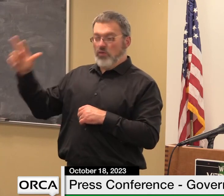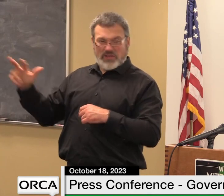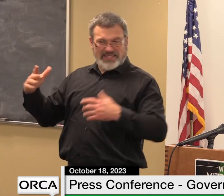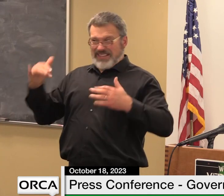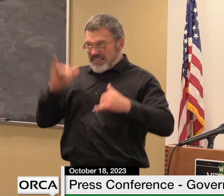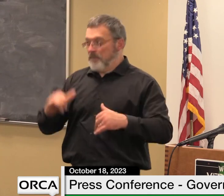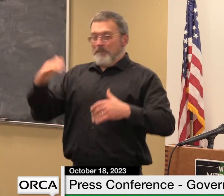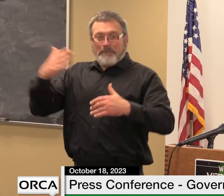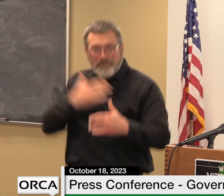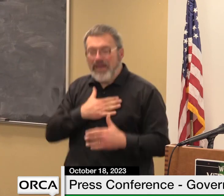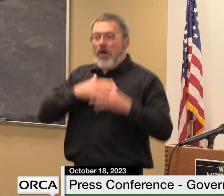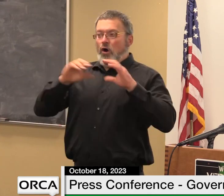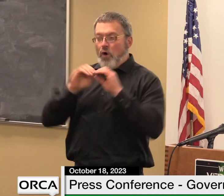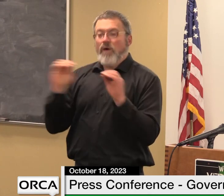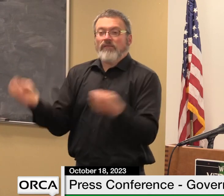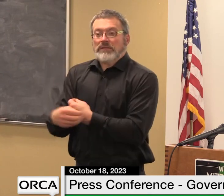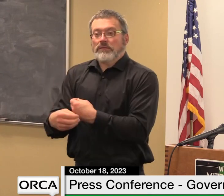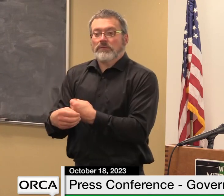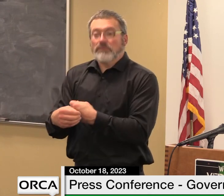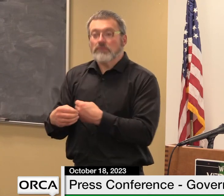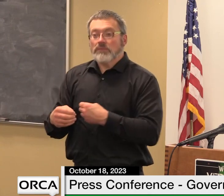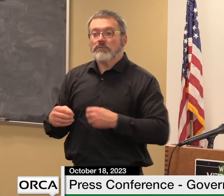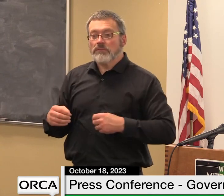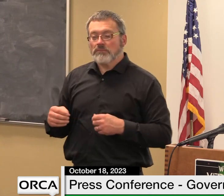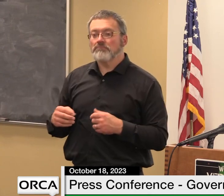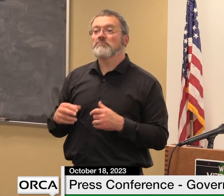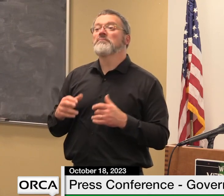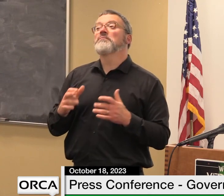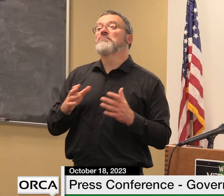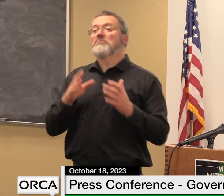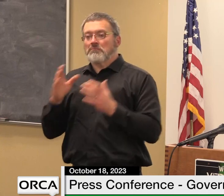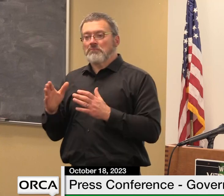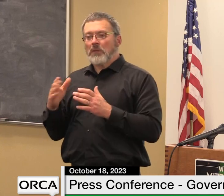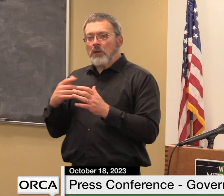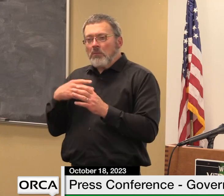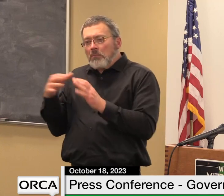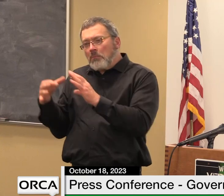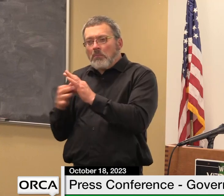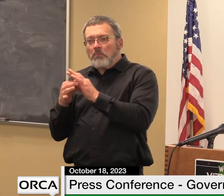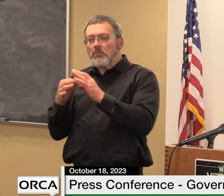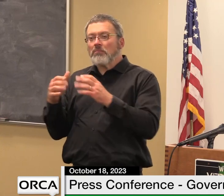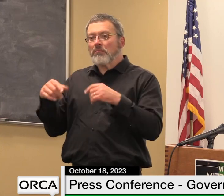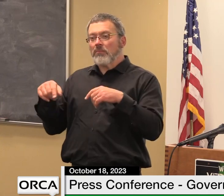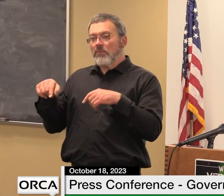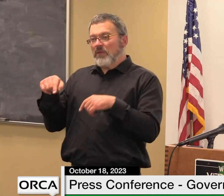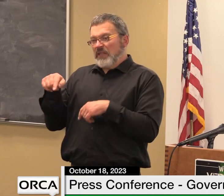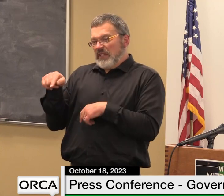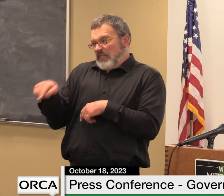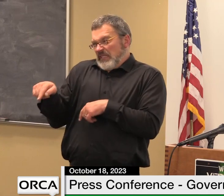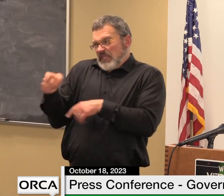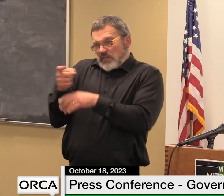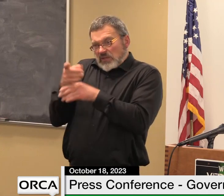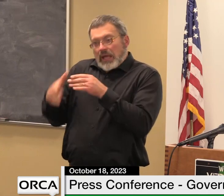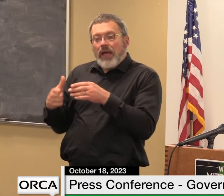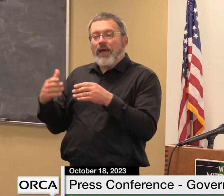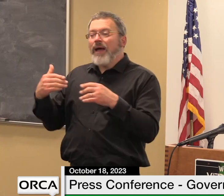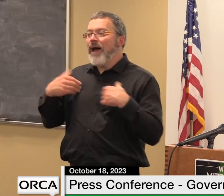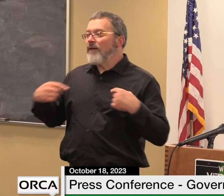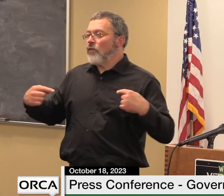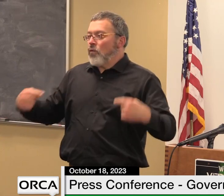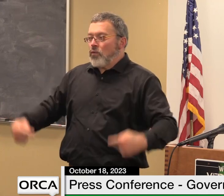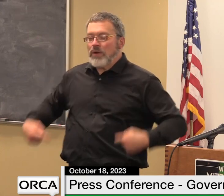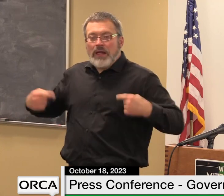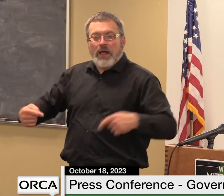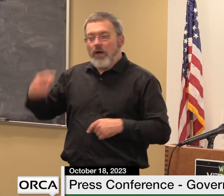Now, on a somewhat related note, next week is the annual Wheels for Warmth event, which will be in